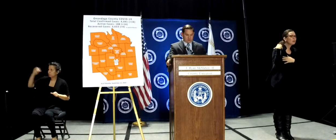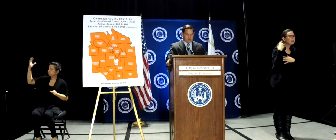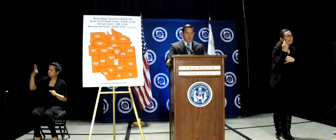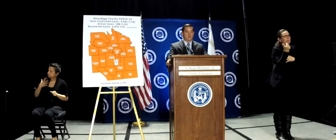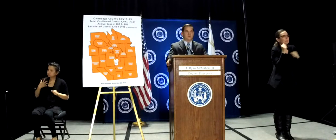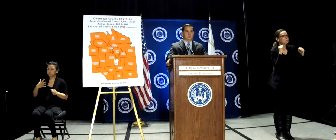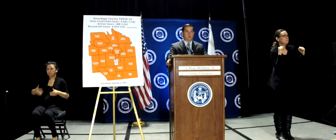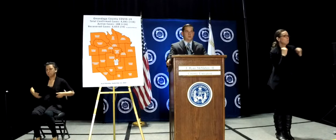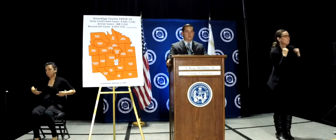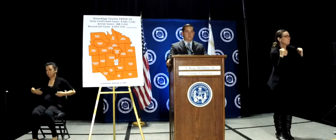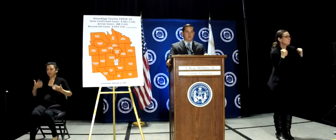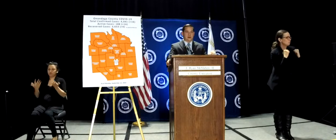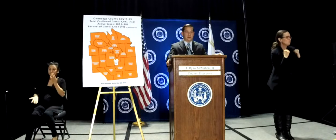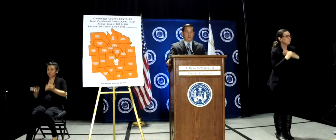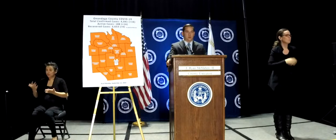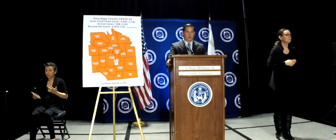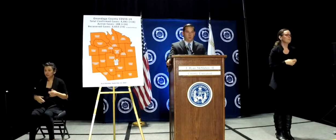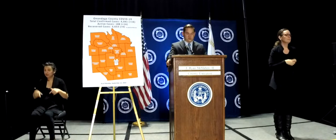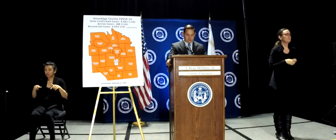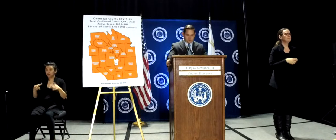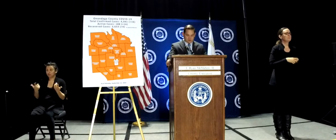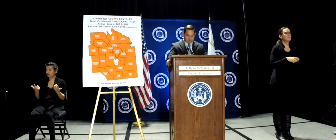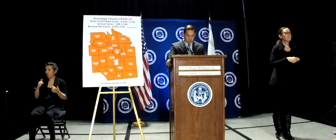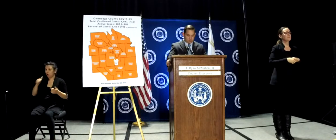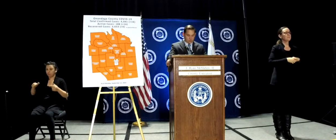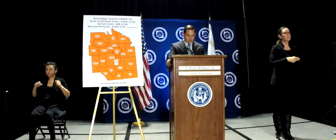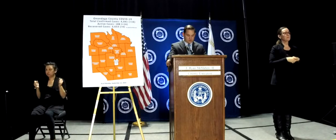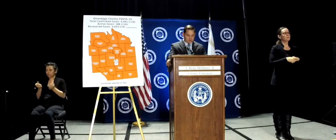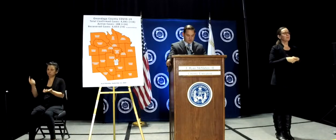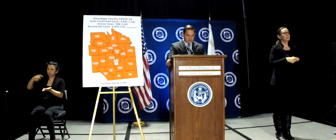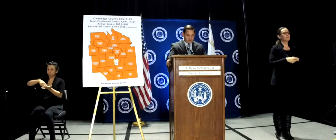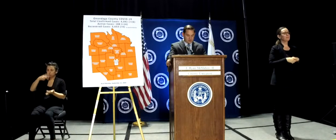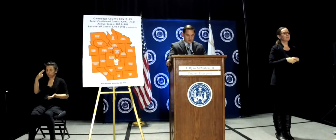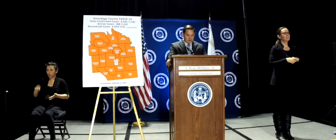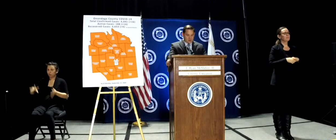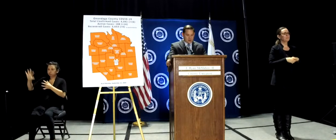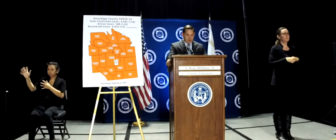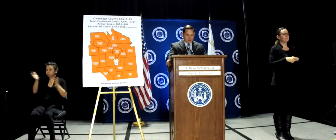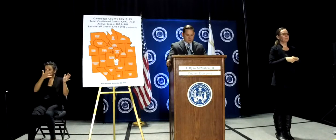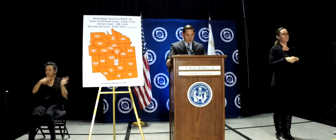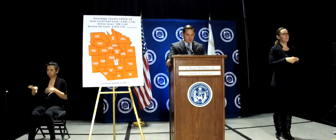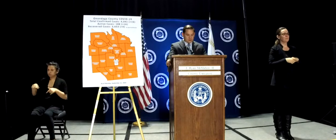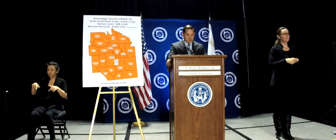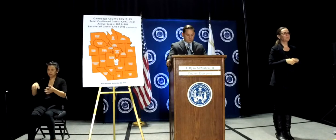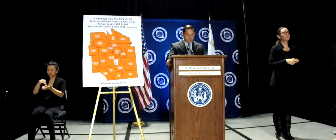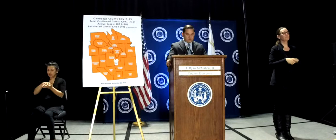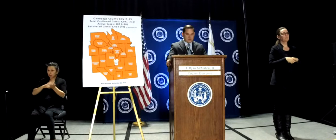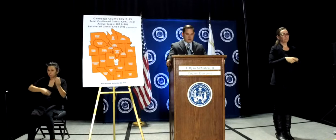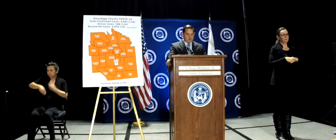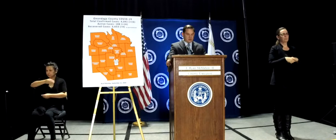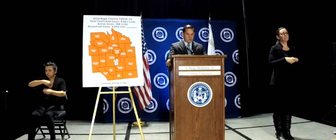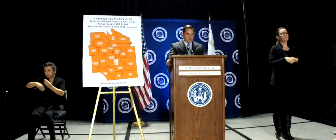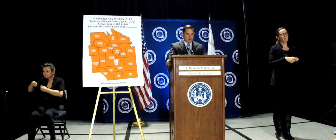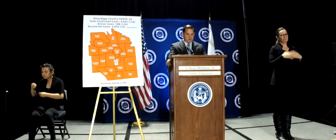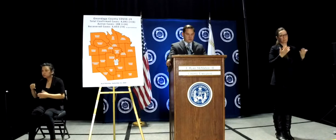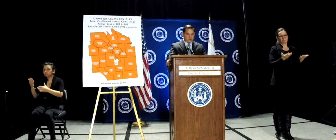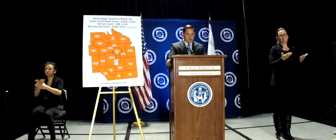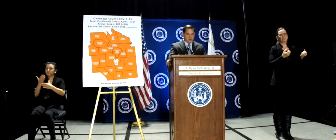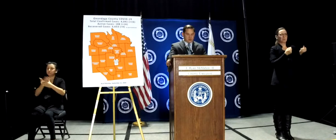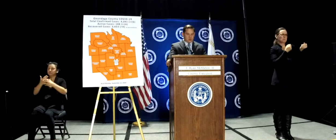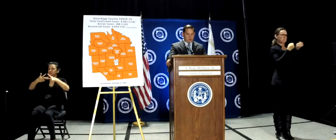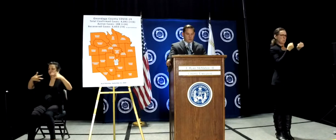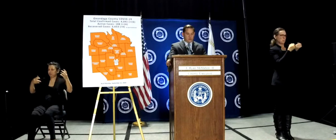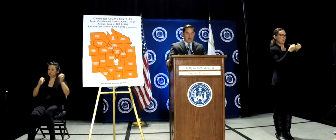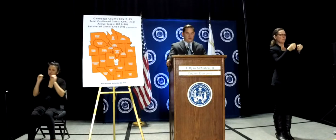weekend. We supported some Onondaga growing businesses, some local businesses. Let's go through some data, take a couple